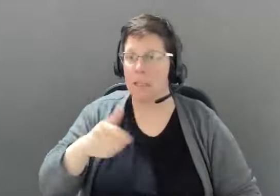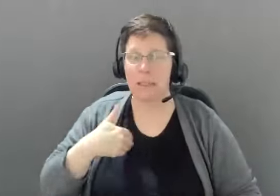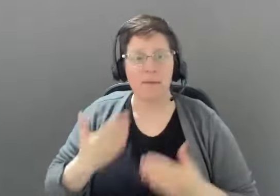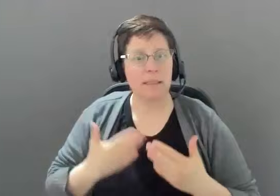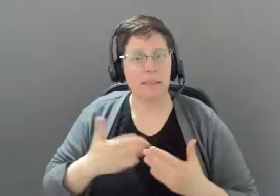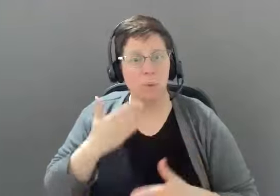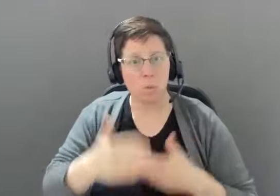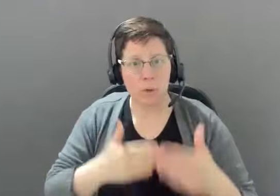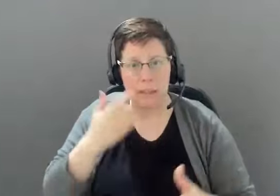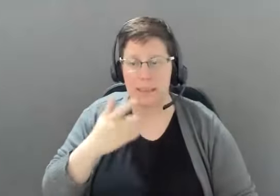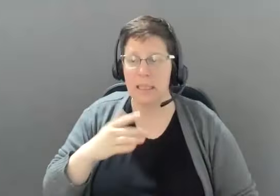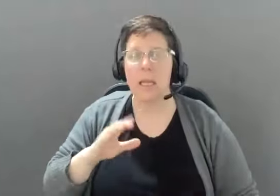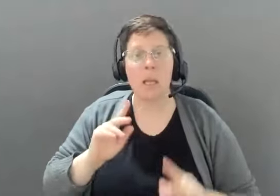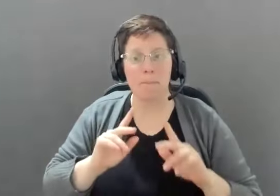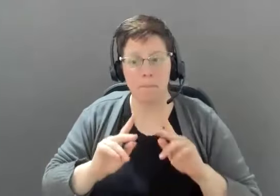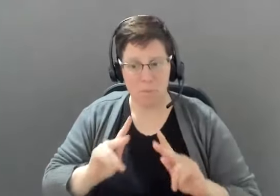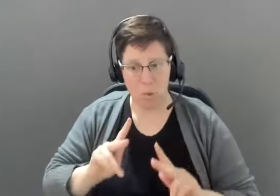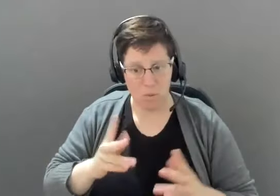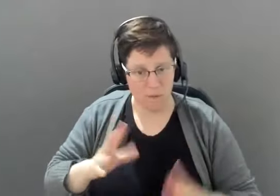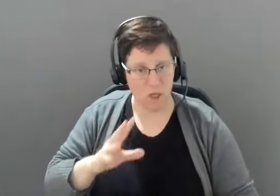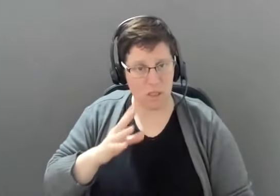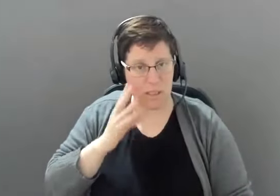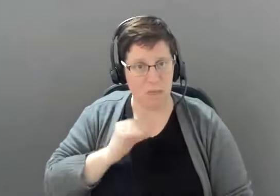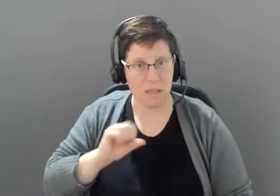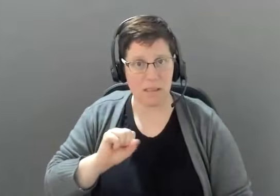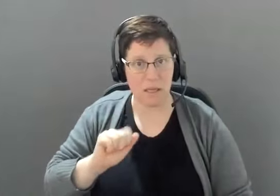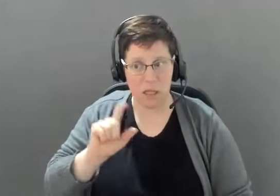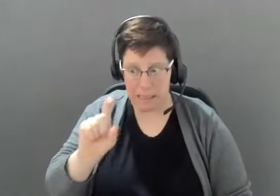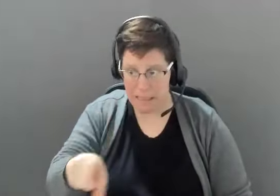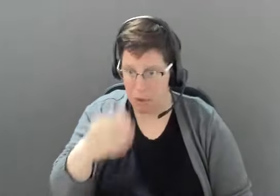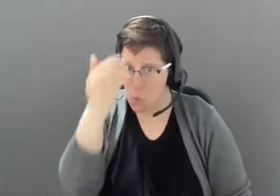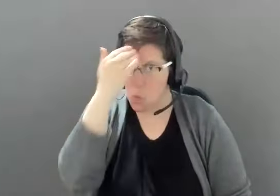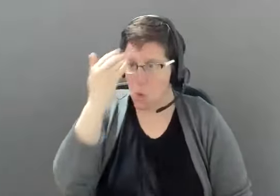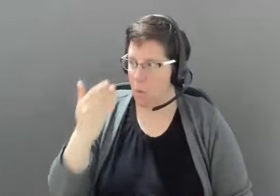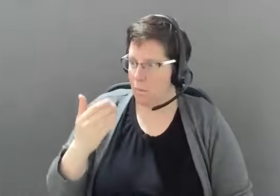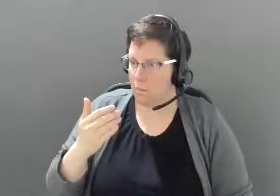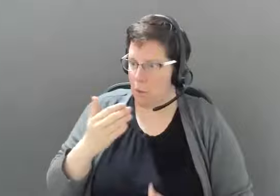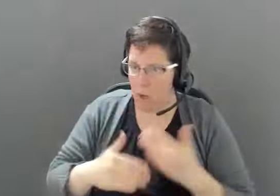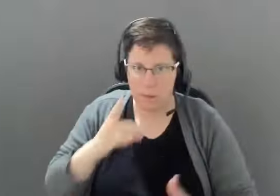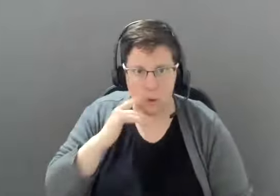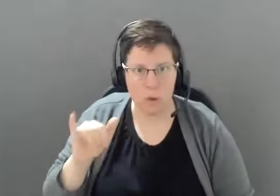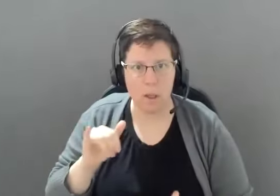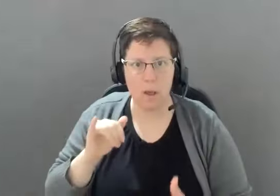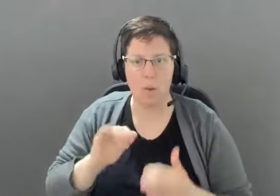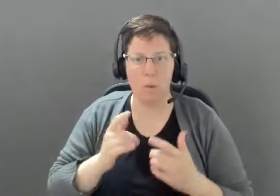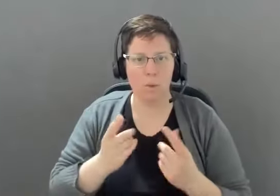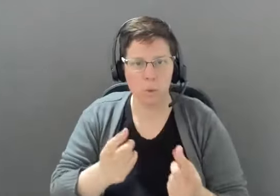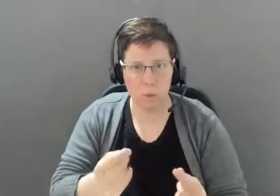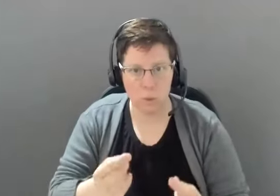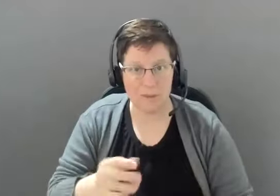know how this works, and it needs to be updated on their website. I mean, I went on yesterday, and again, public prosecution